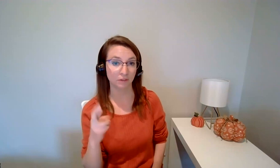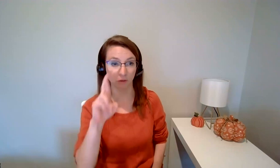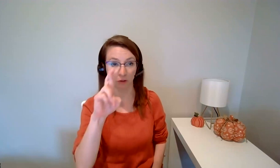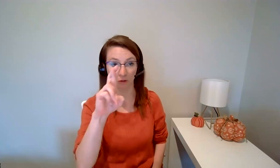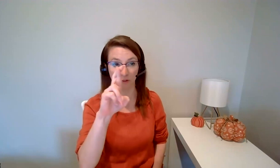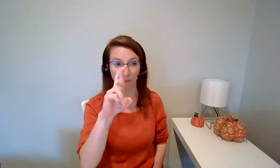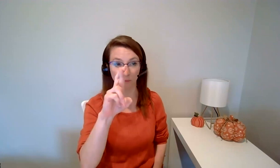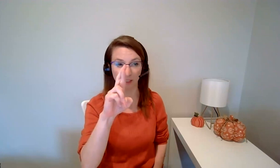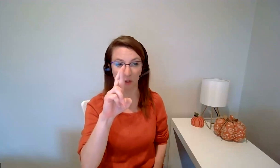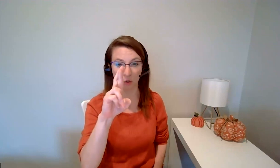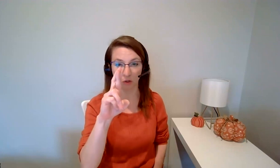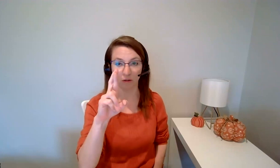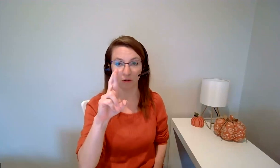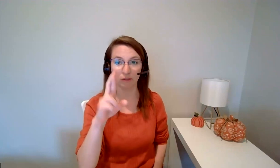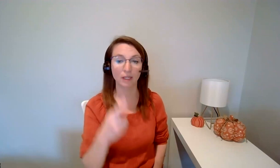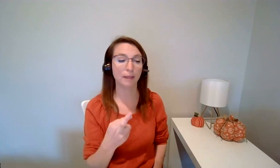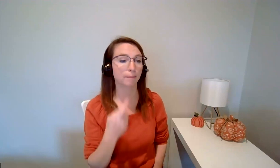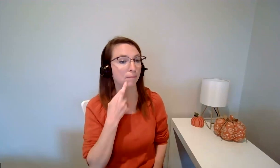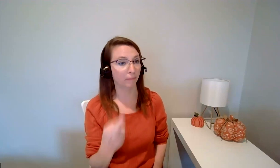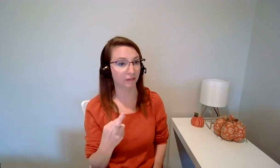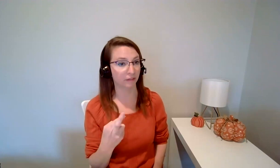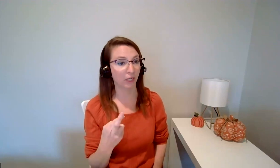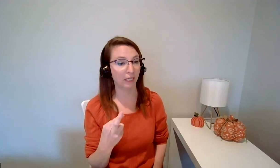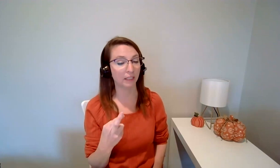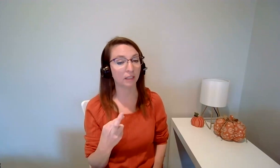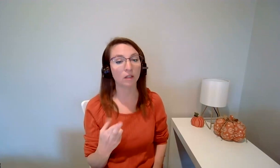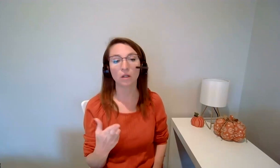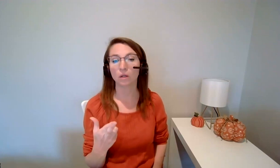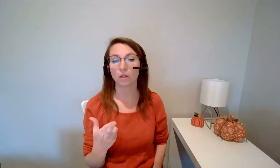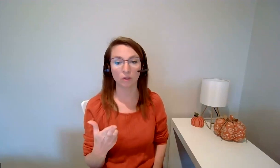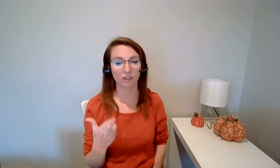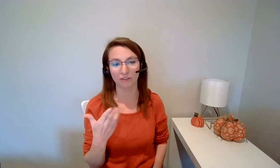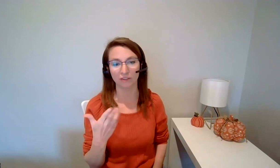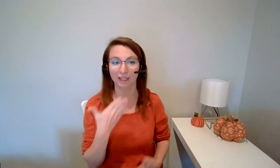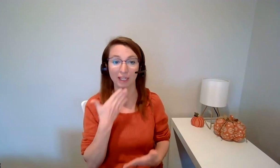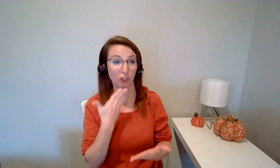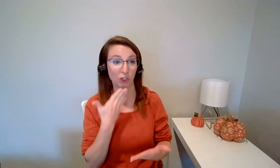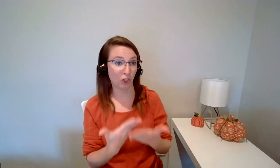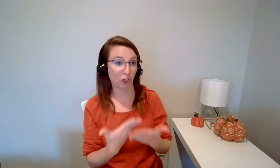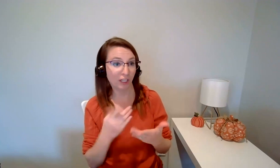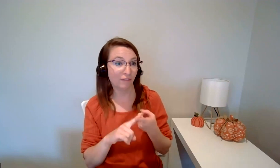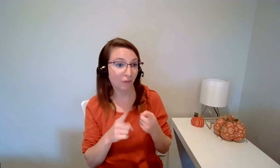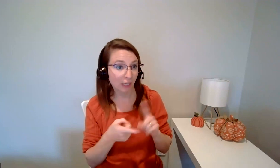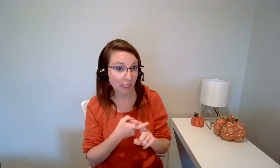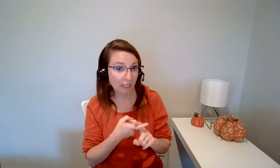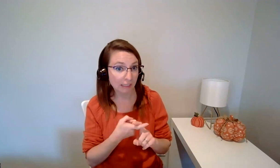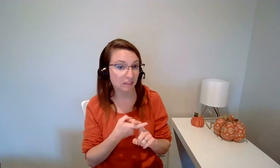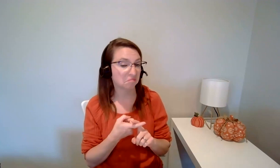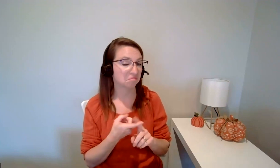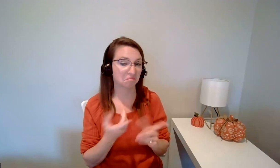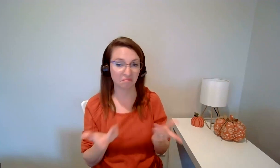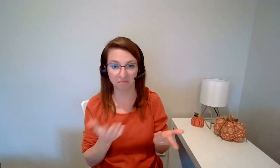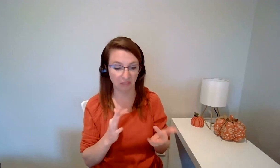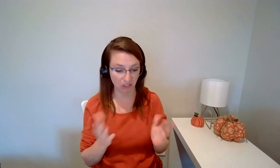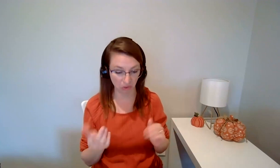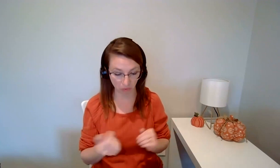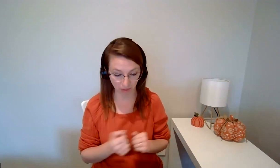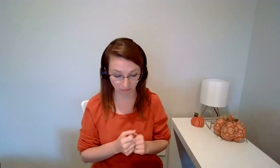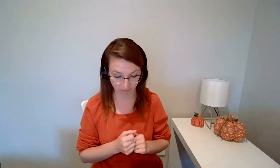So you're just doing like an R handshake, best friend, or you can just sign good friend, either one.